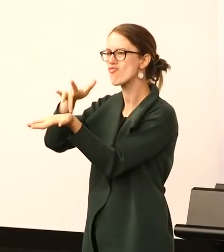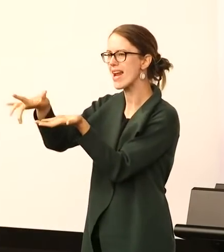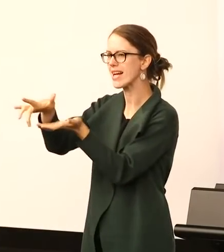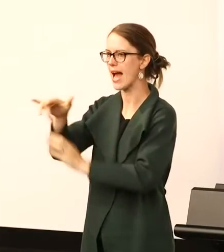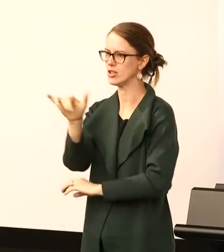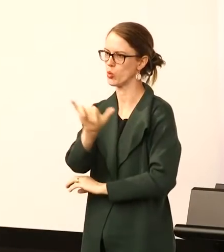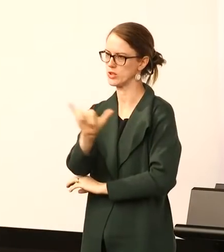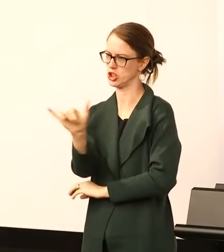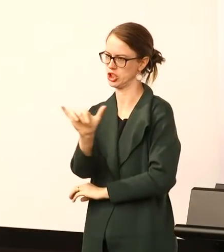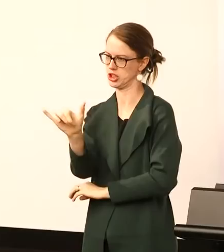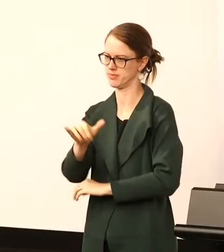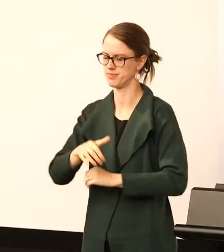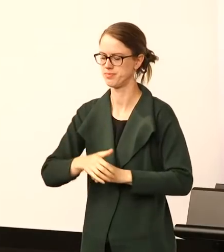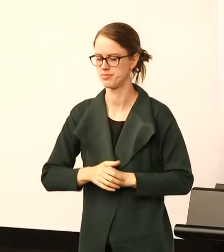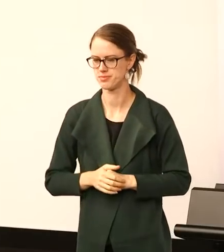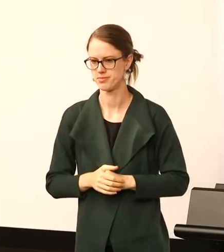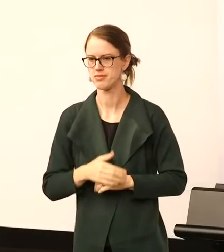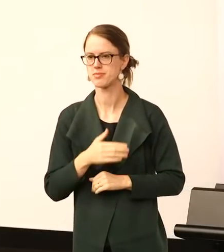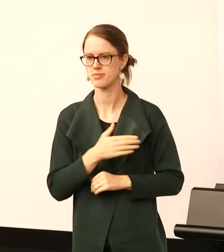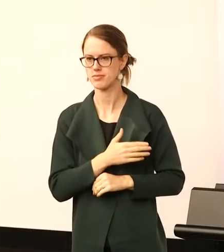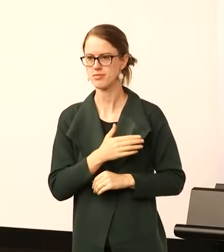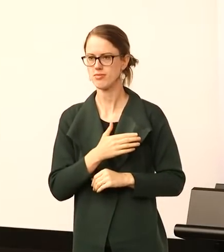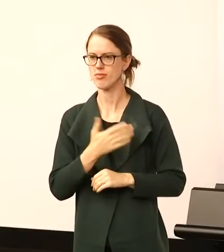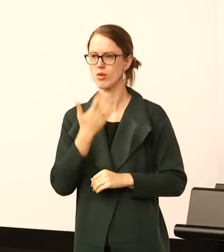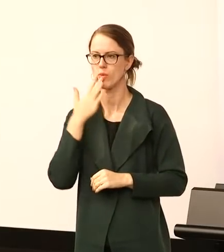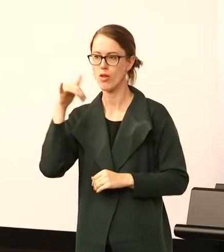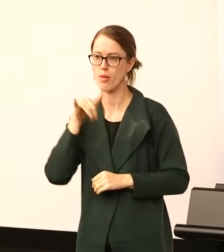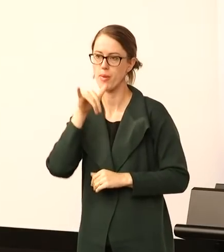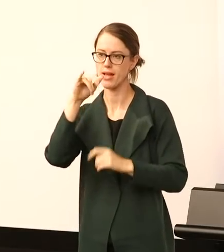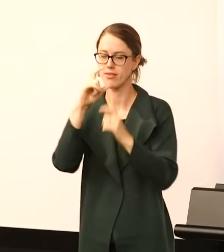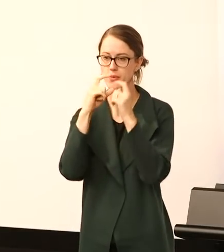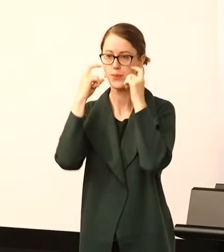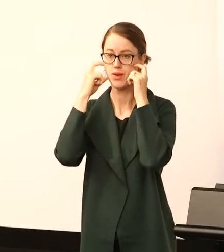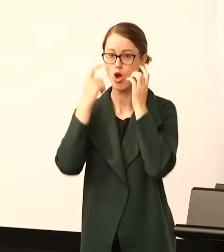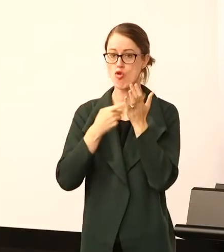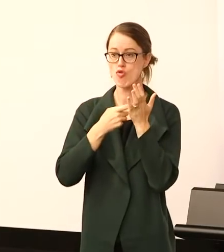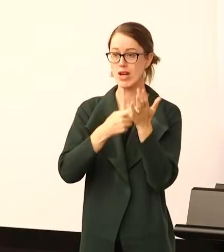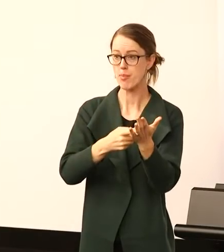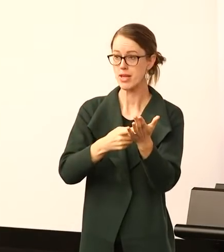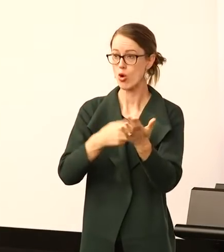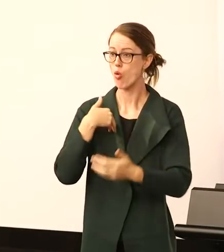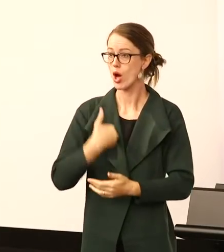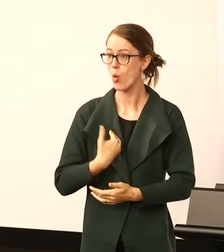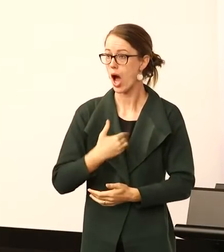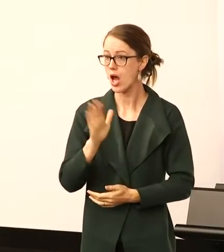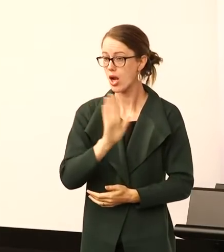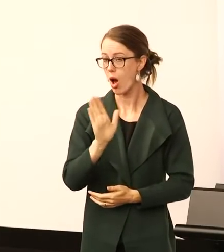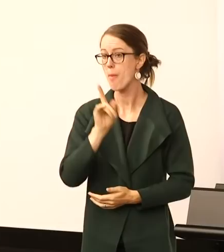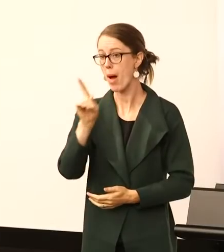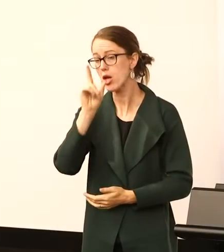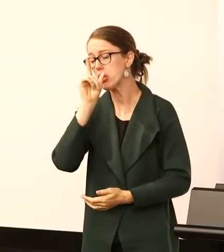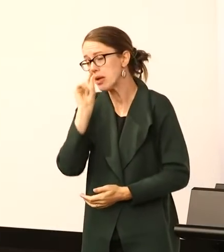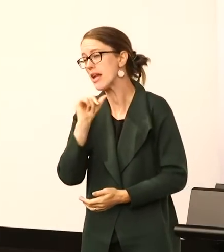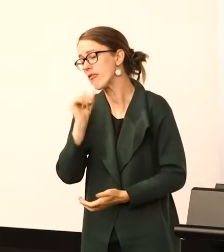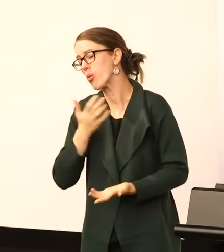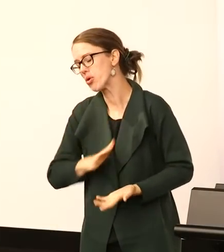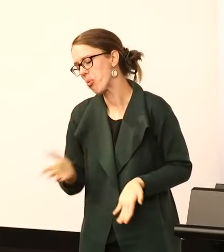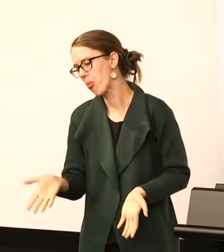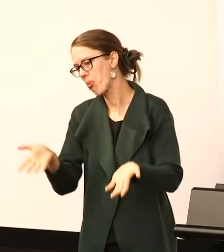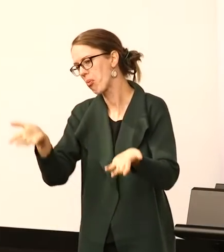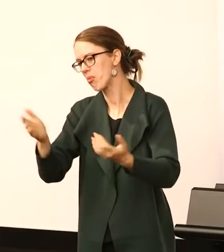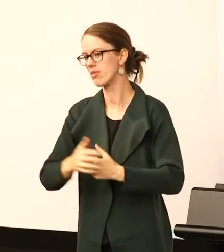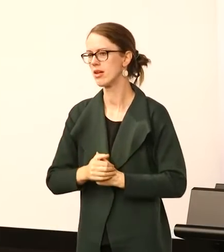So the advice around face masks for air travellers, they are neither recommended nor required, but not discouraged. So saying